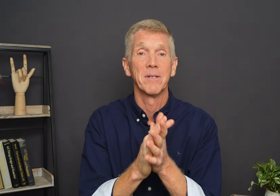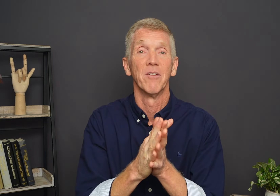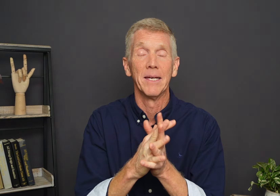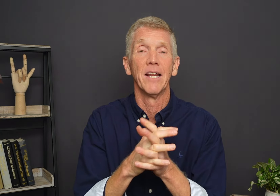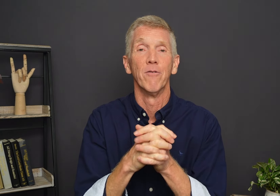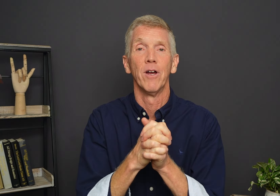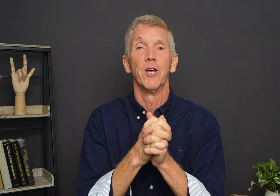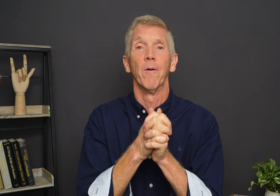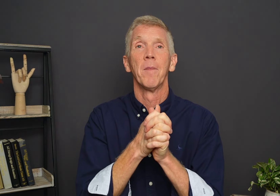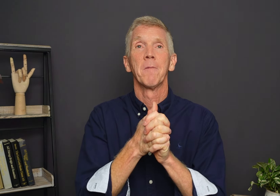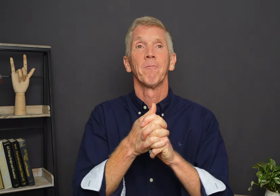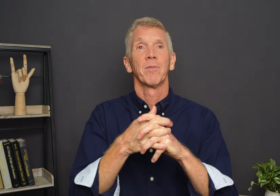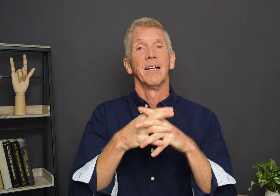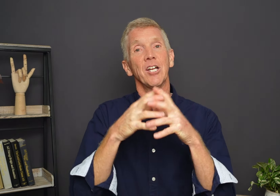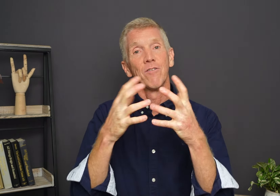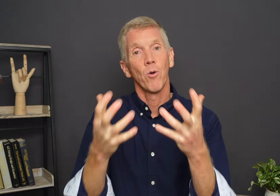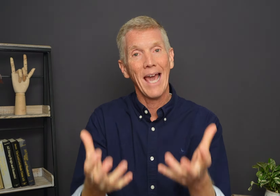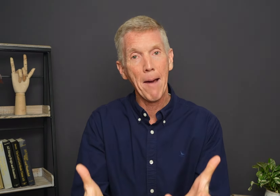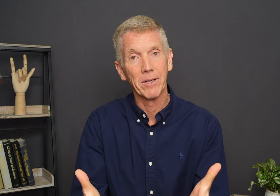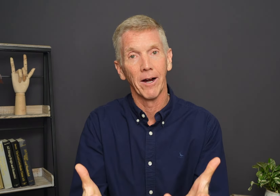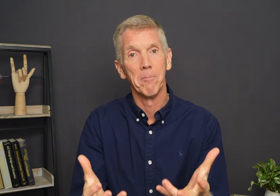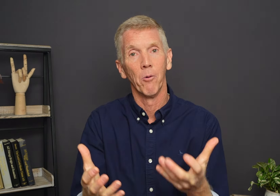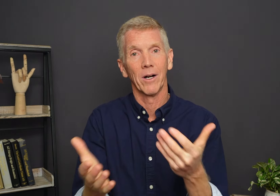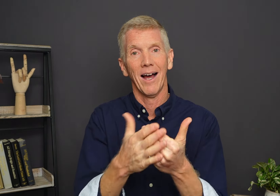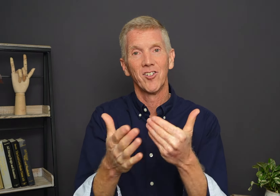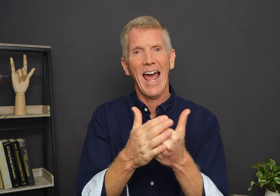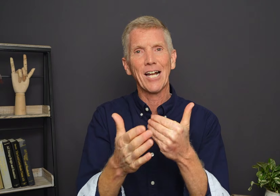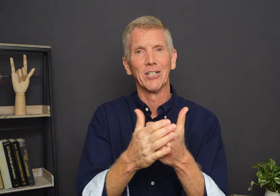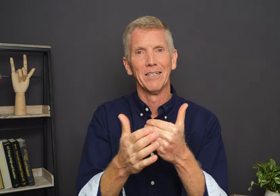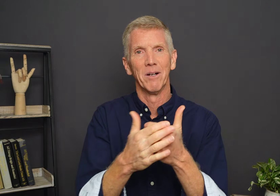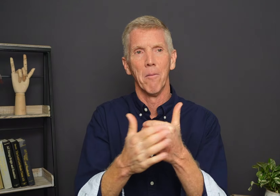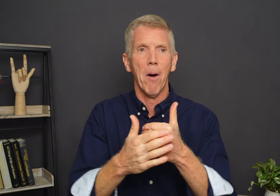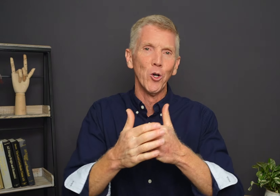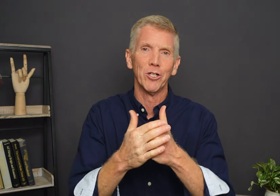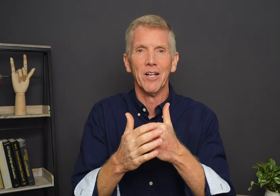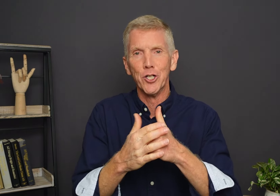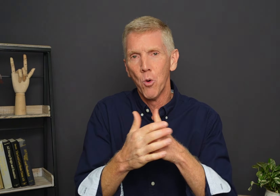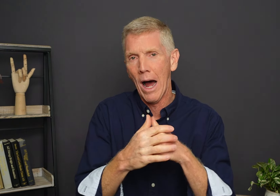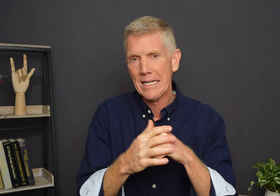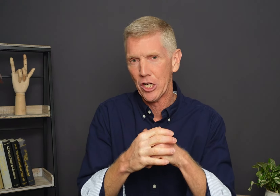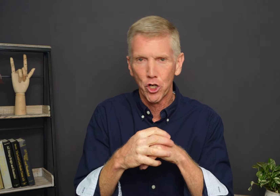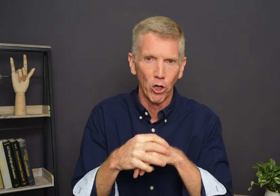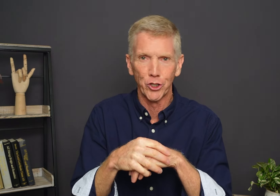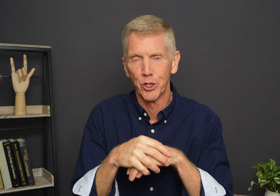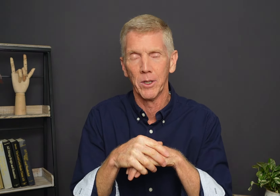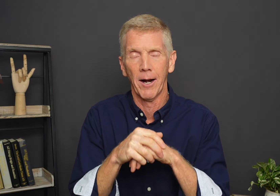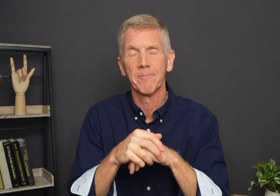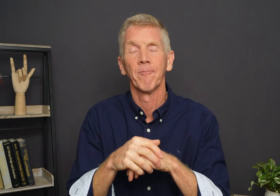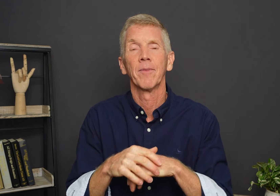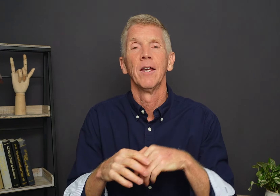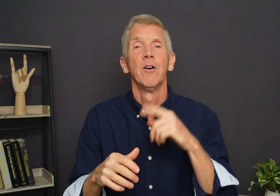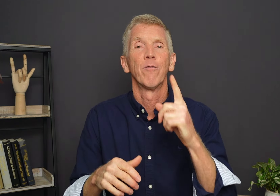the beginning of the video. I'm going to teach you the vocabulary, but we're going to attach a little bit of emotion and nuance and culture to it, all right? First